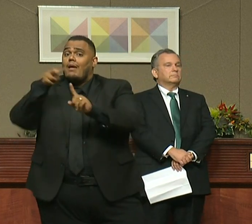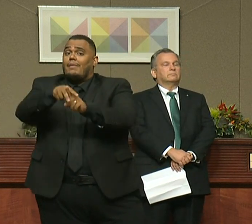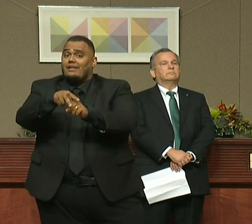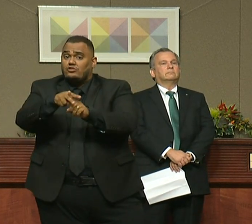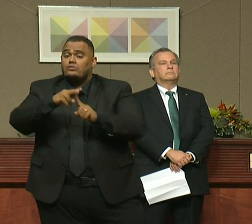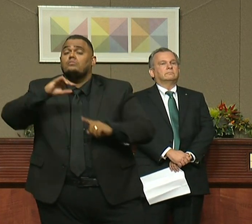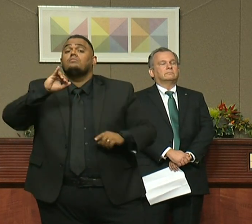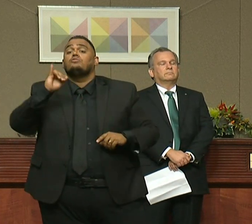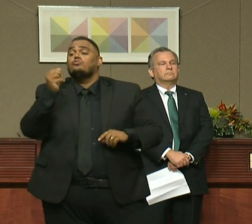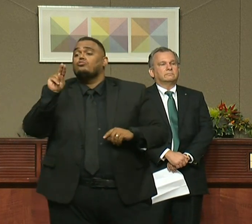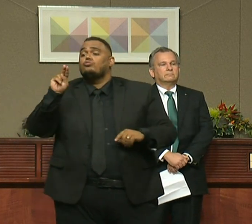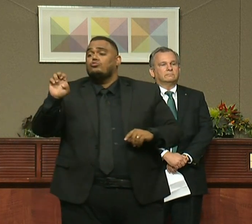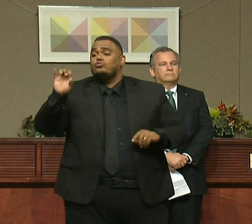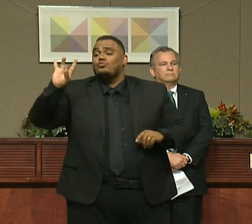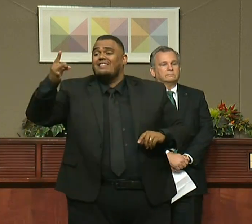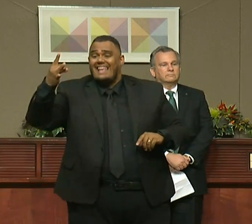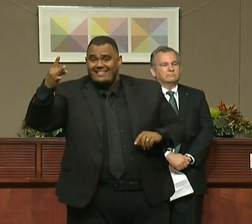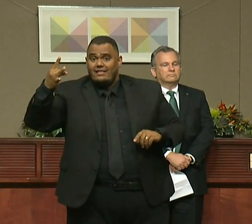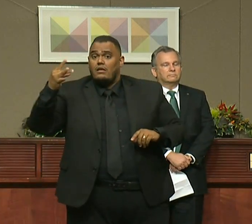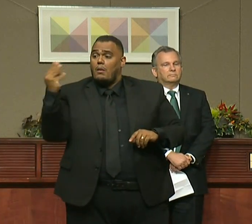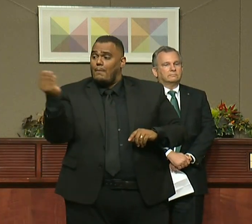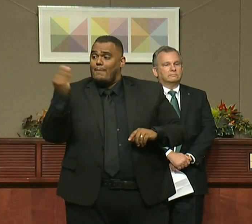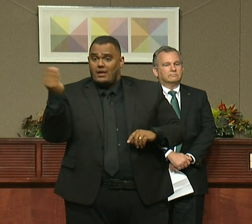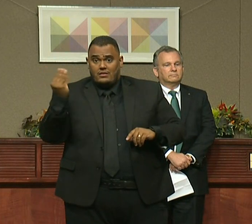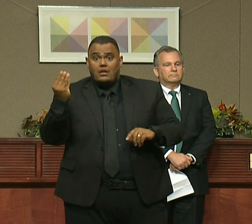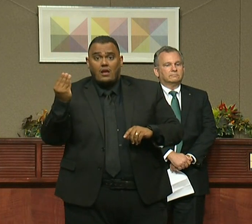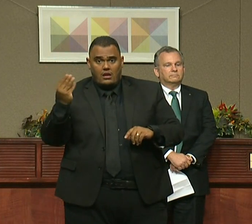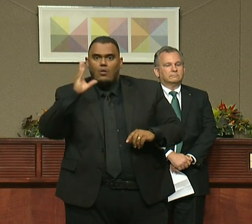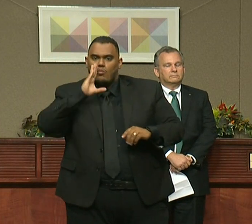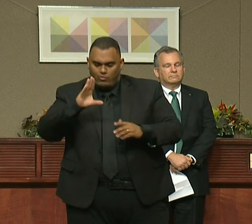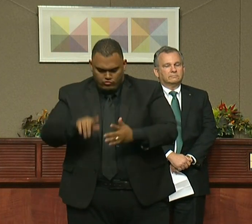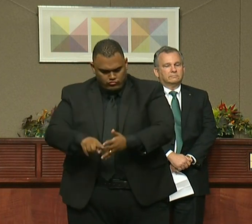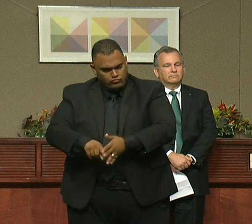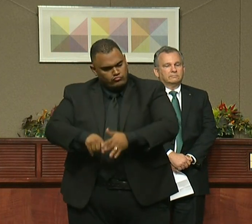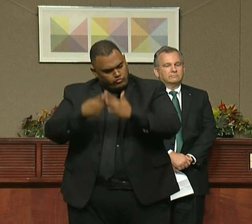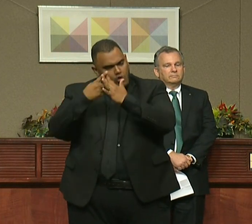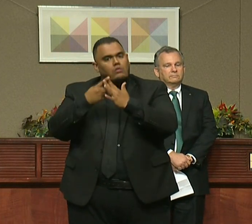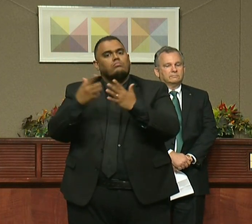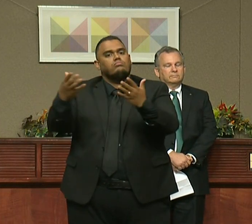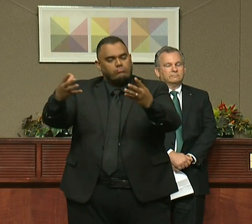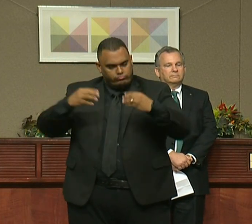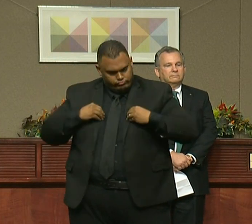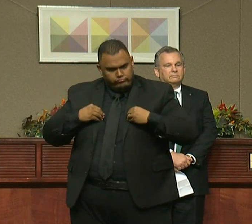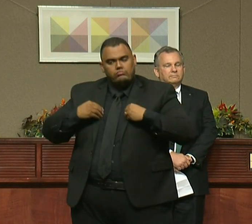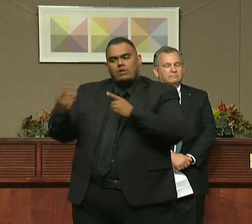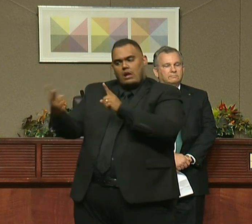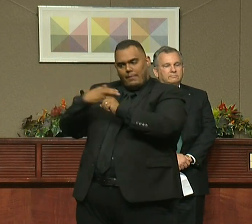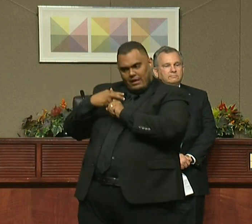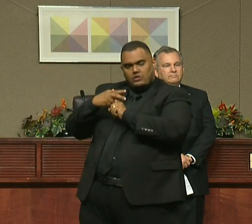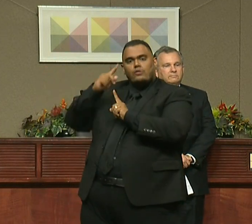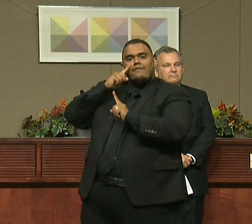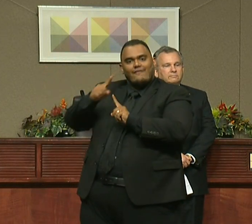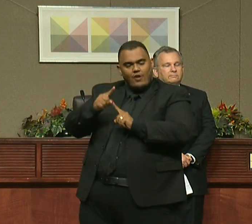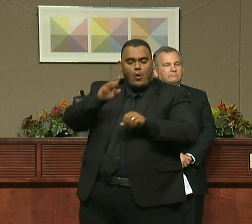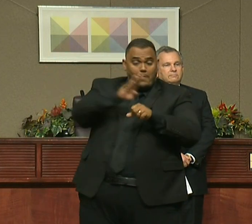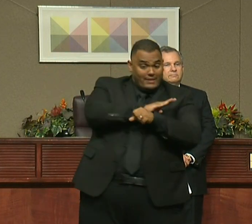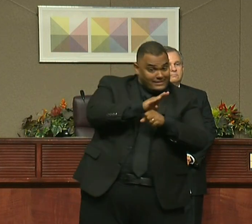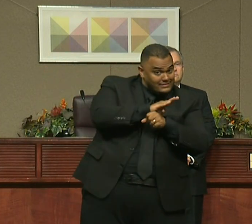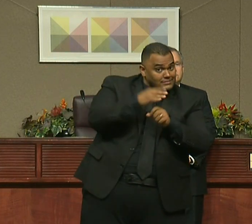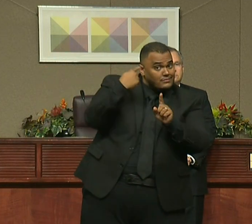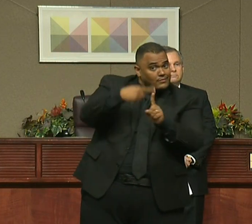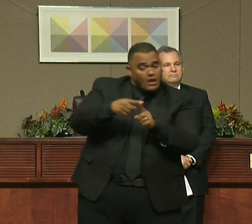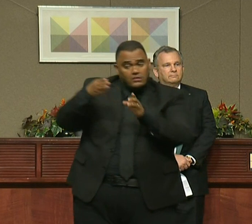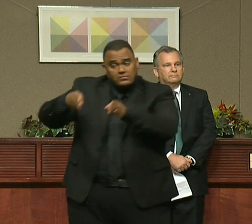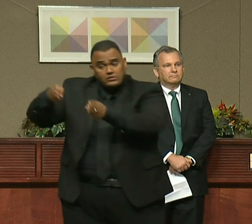will begin accepting applications for the business and individual assistance. The Small Business